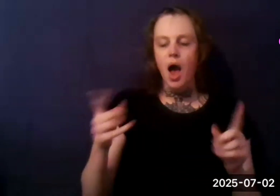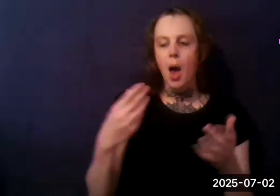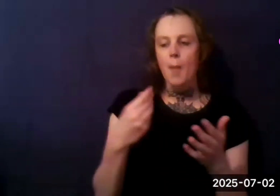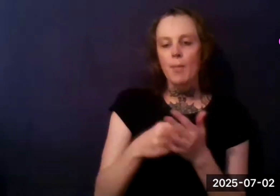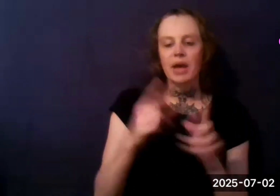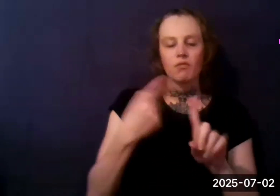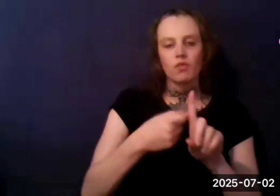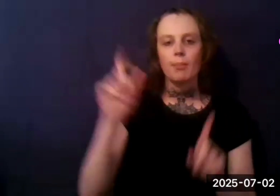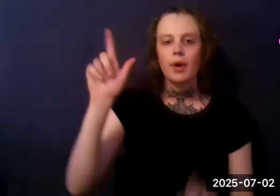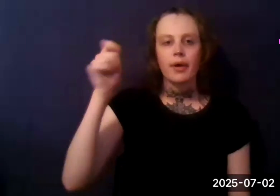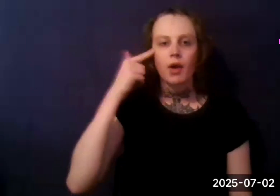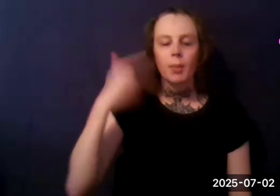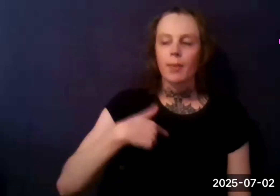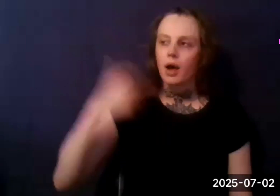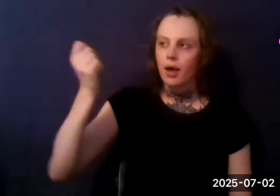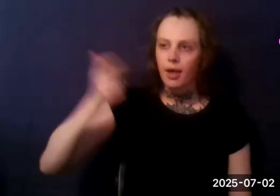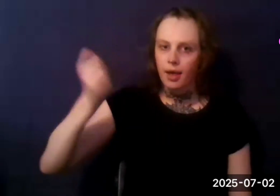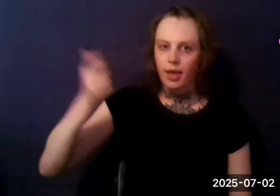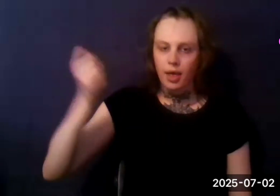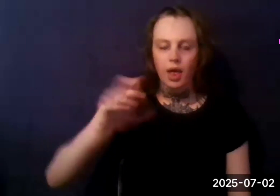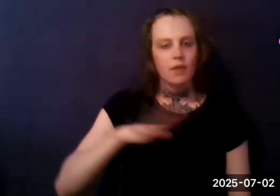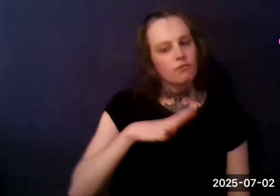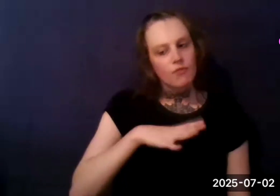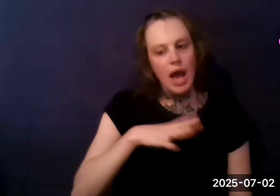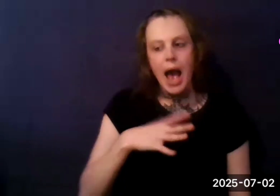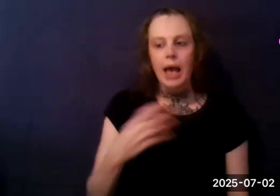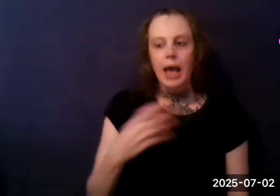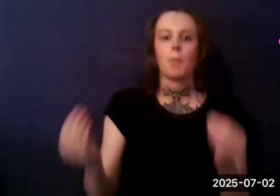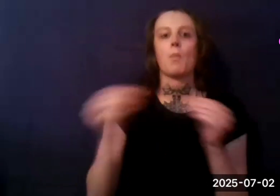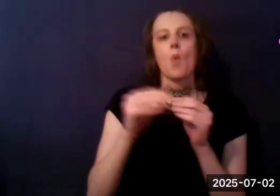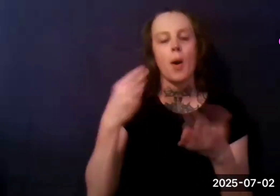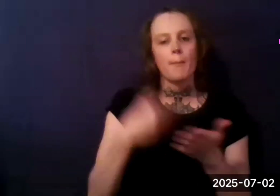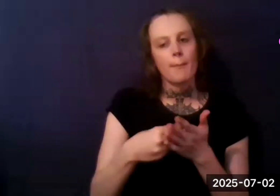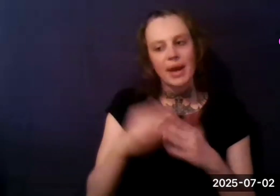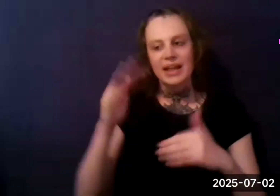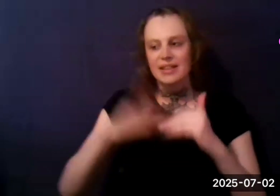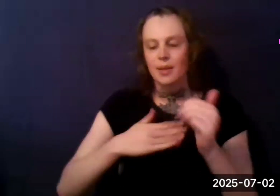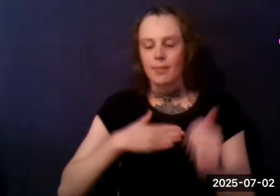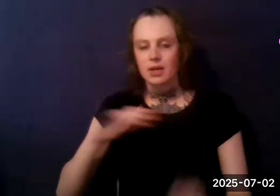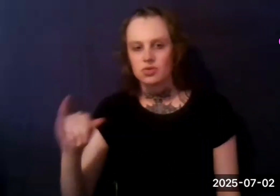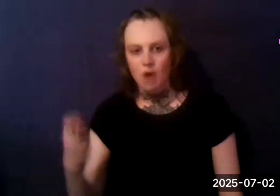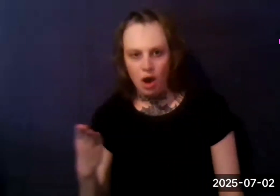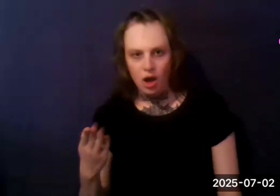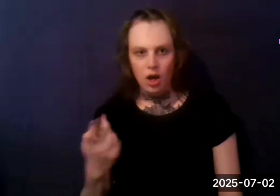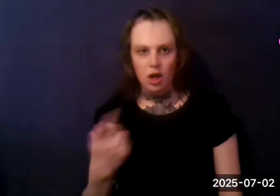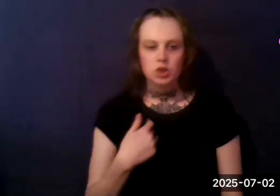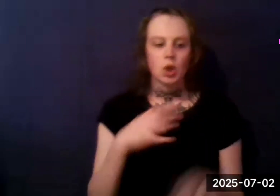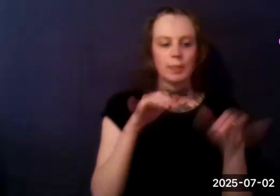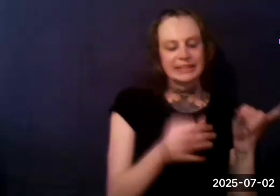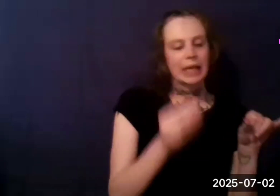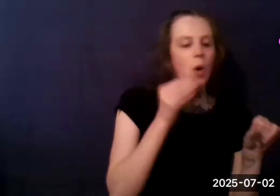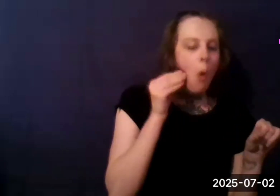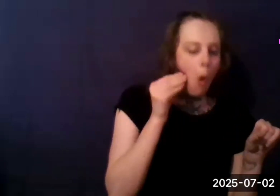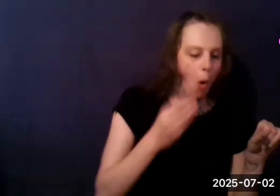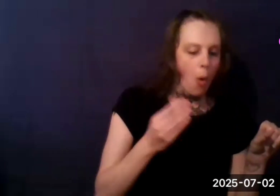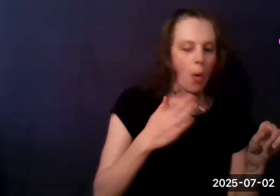by the world. Like shut yourself up in your room. Perfect. It's a pandemic. So I was able to just drink as much as I